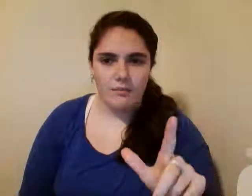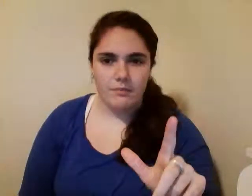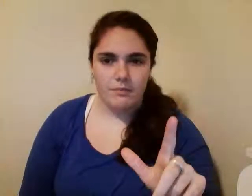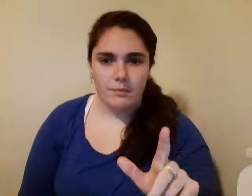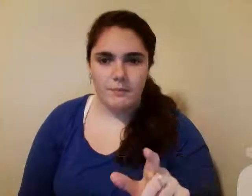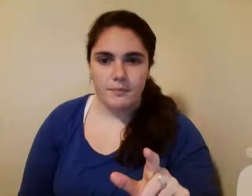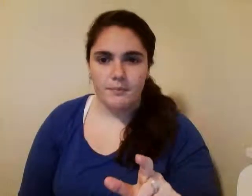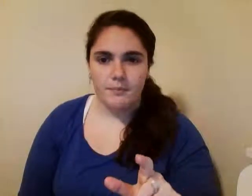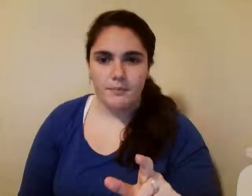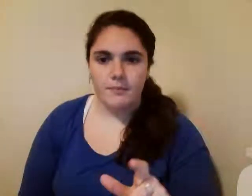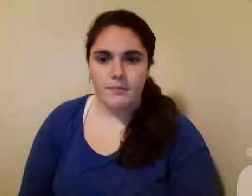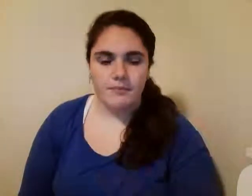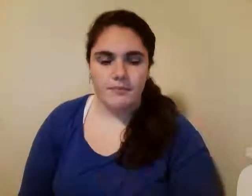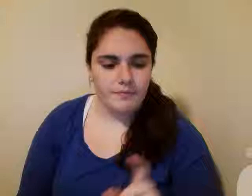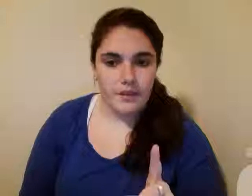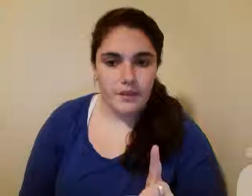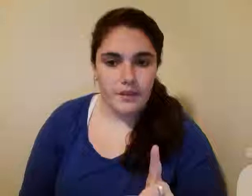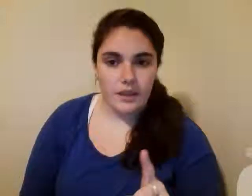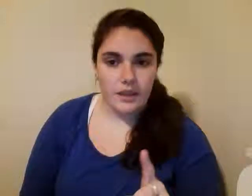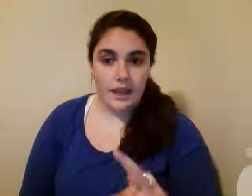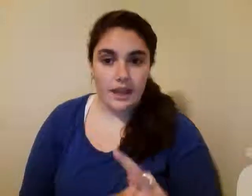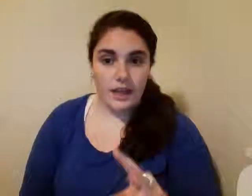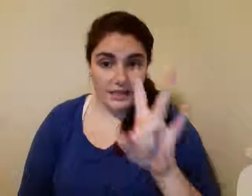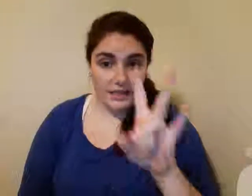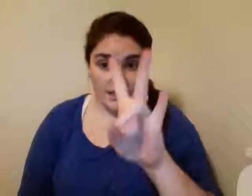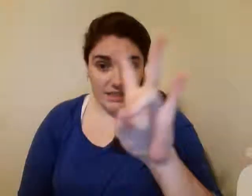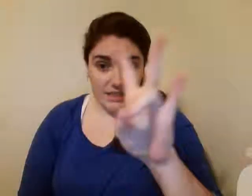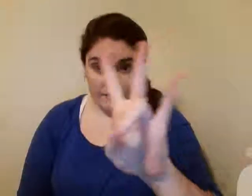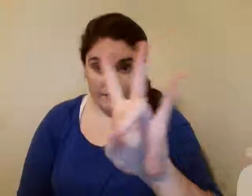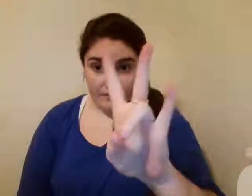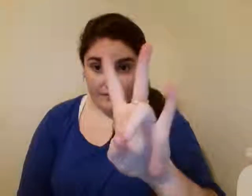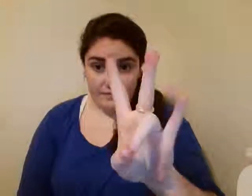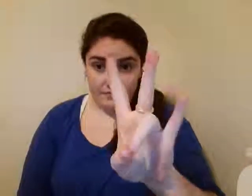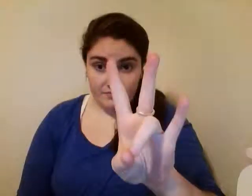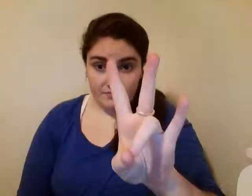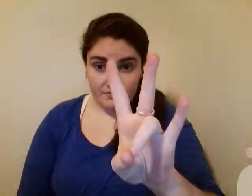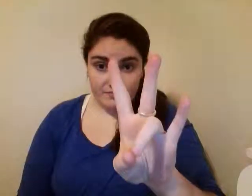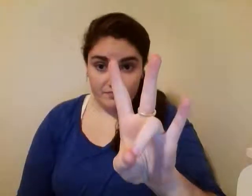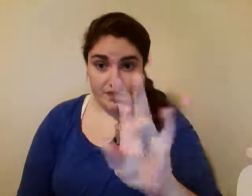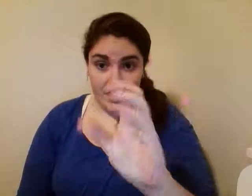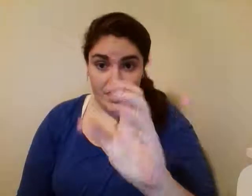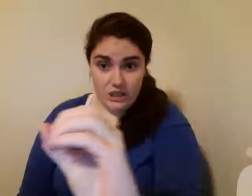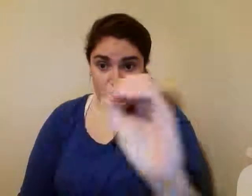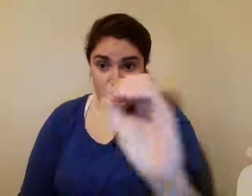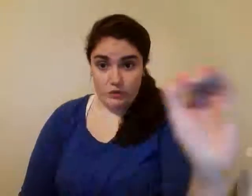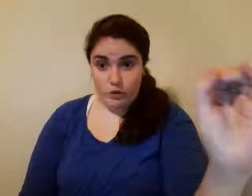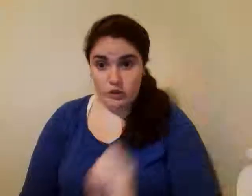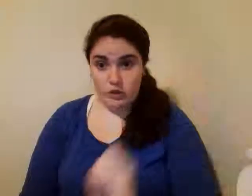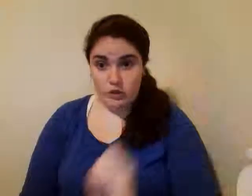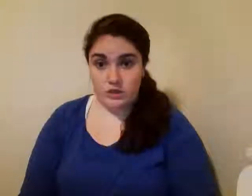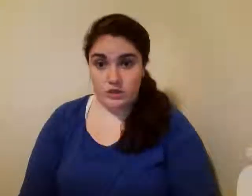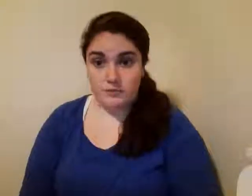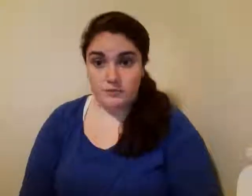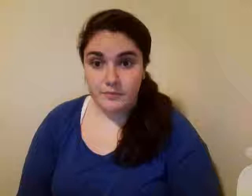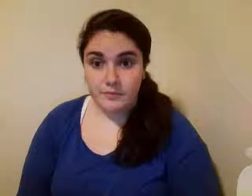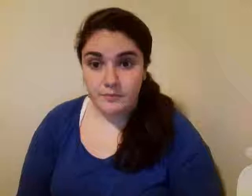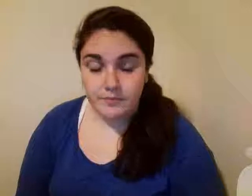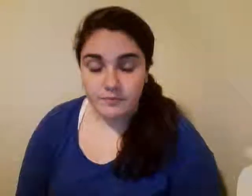Right, 7 and then the zeros, right? Excellent. I'm going to represent 7 cents right here. And